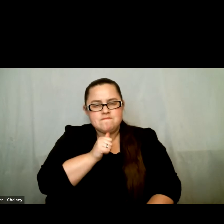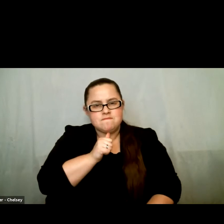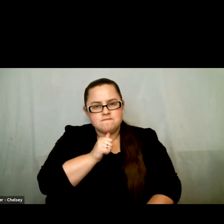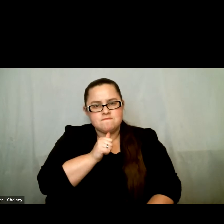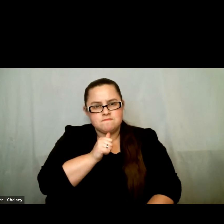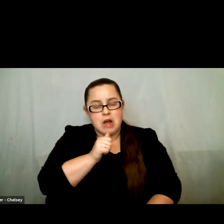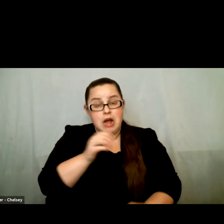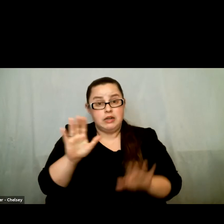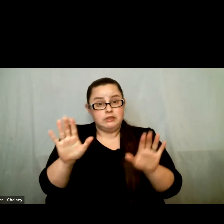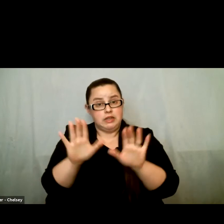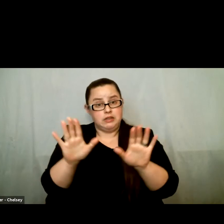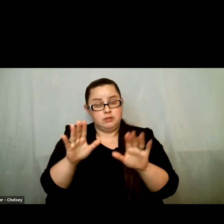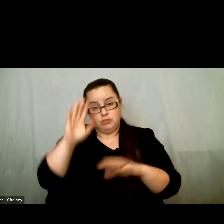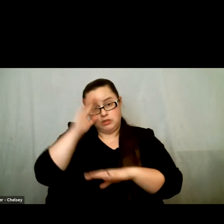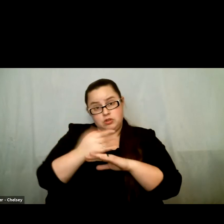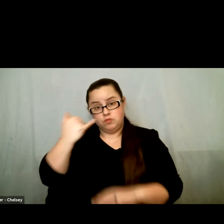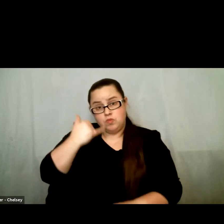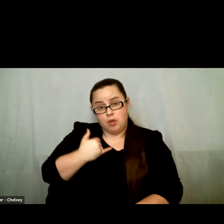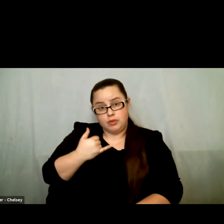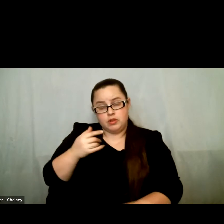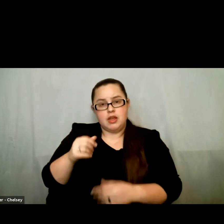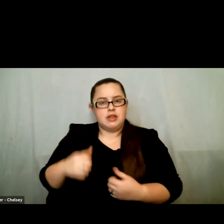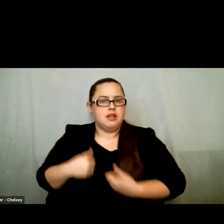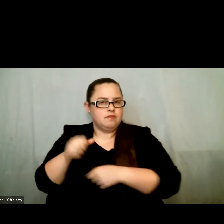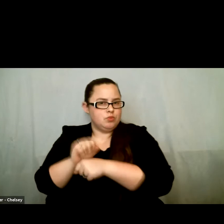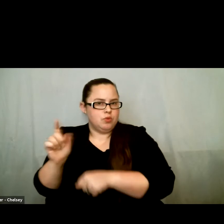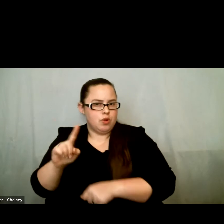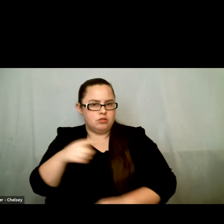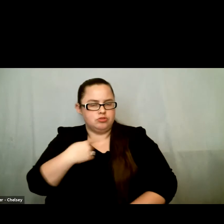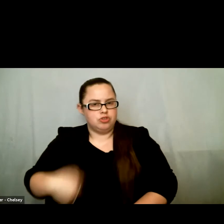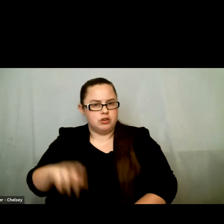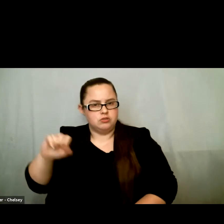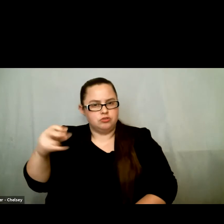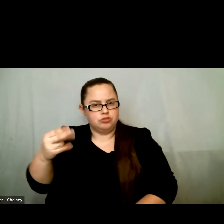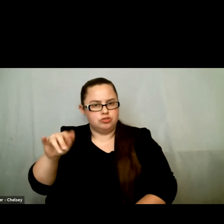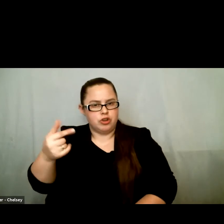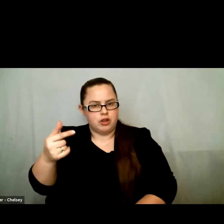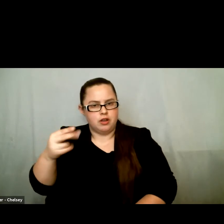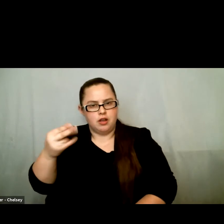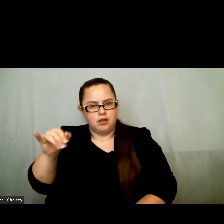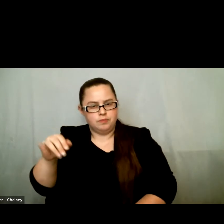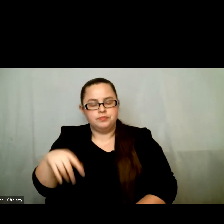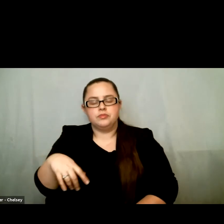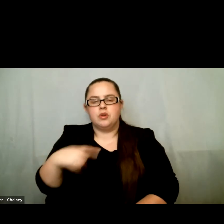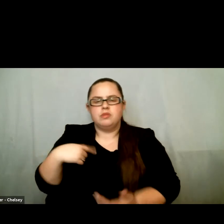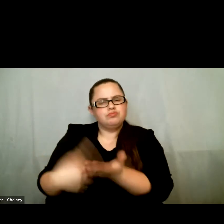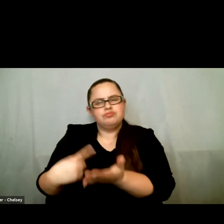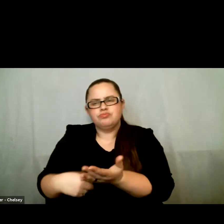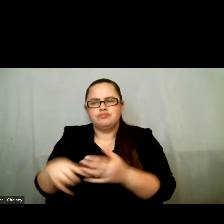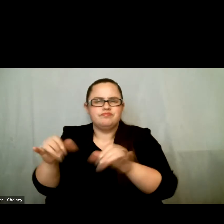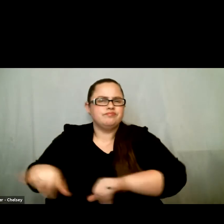from my son, who's living and working in Shanghai, China. And so we talked about regular stuff